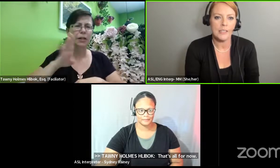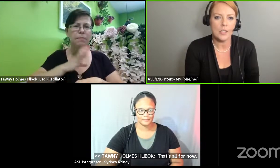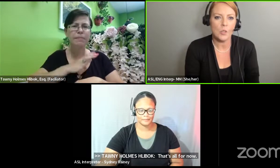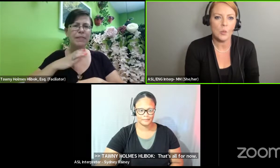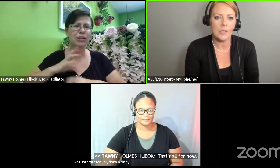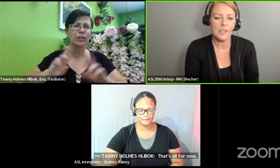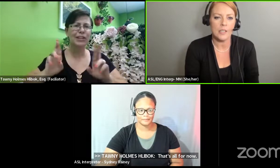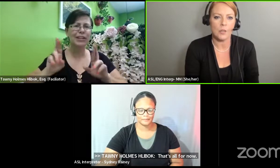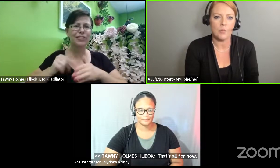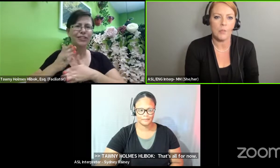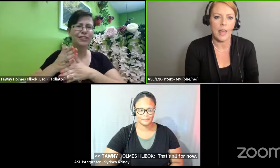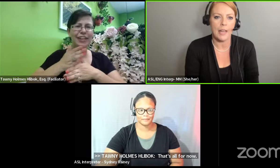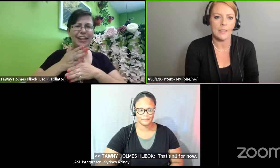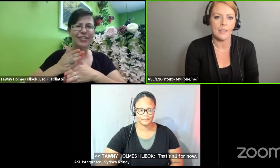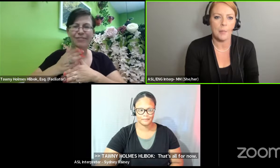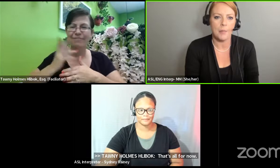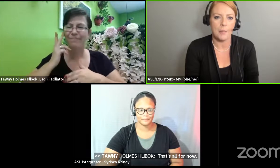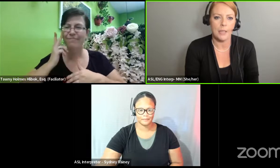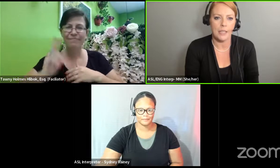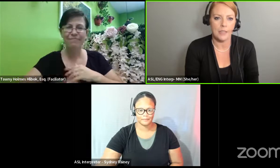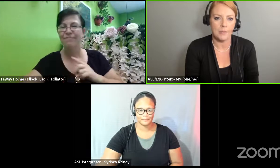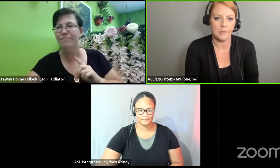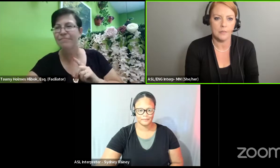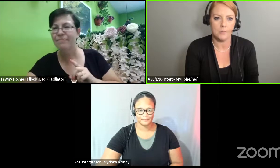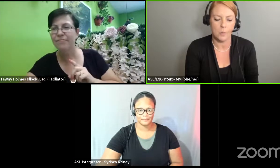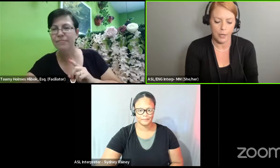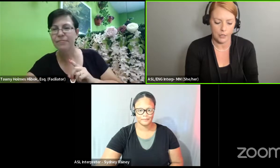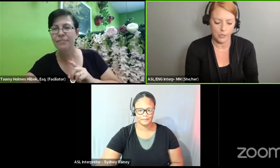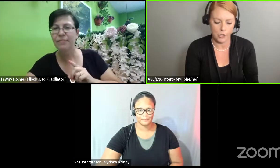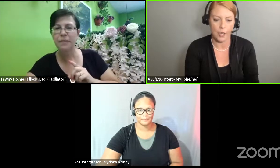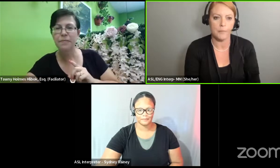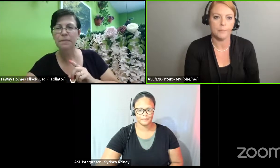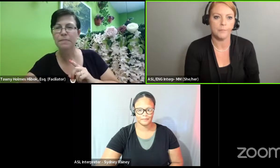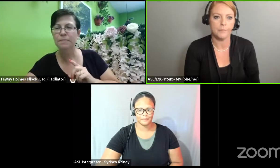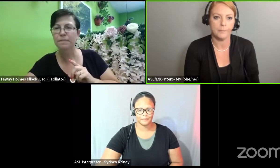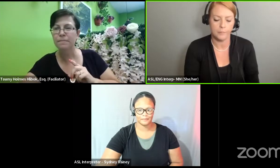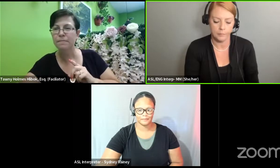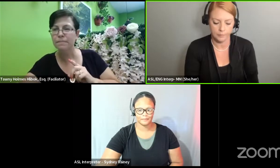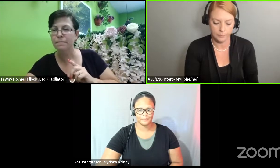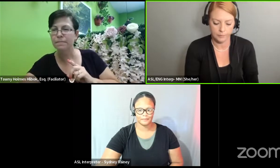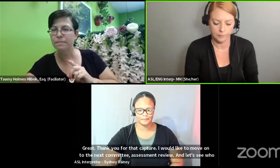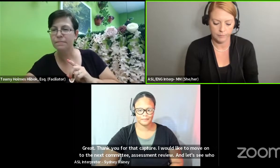And let's see who is here from that subcommittee prepared to share.